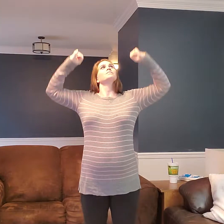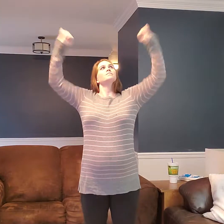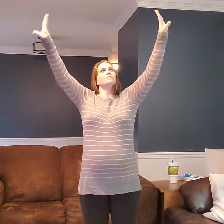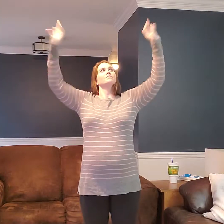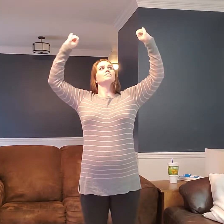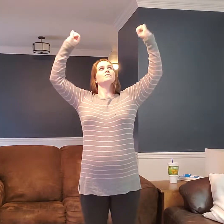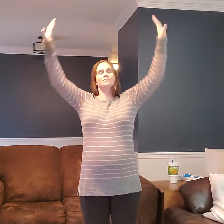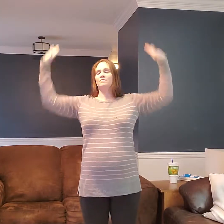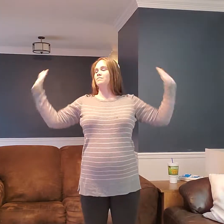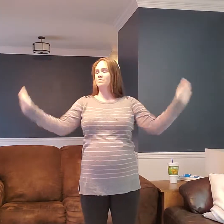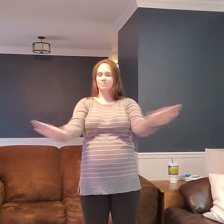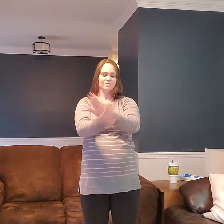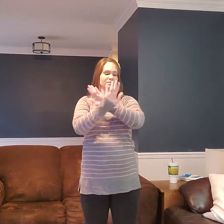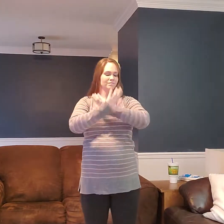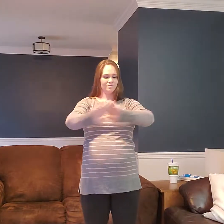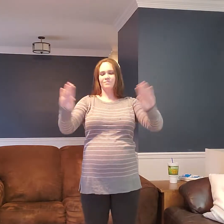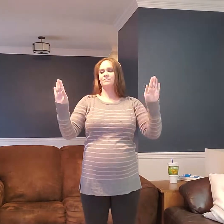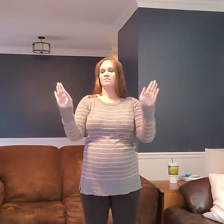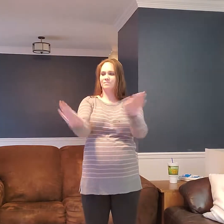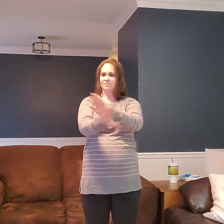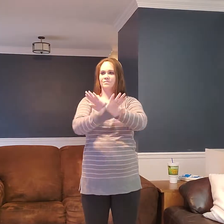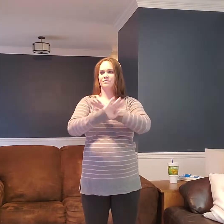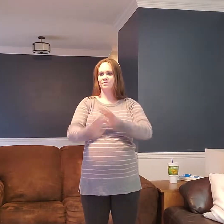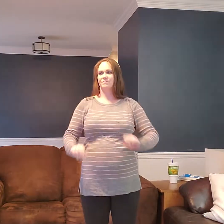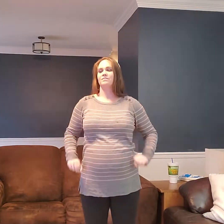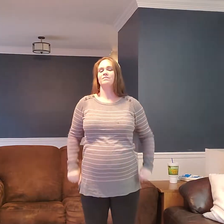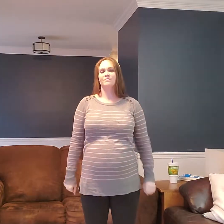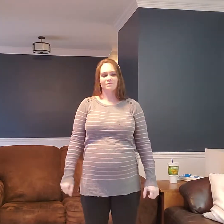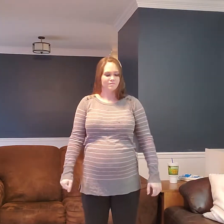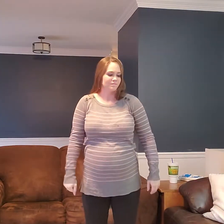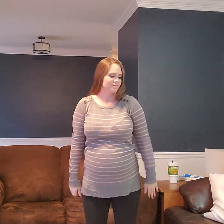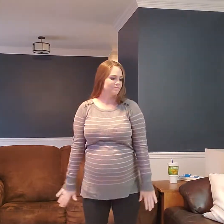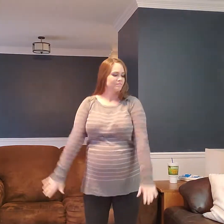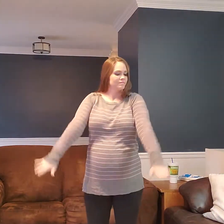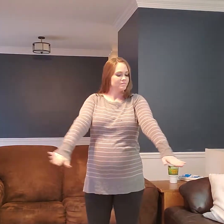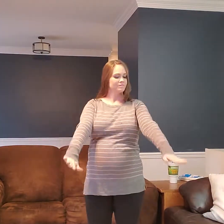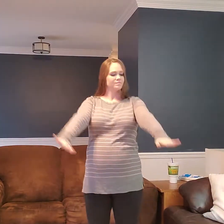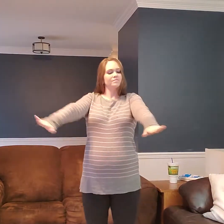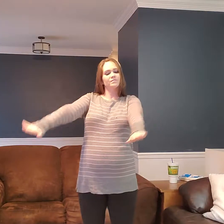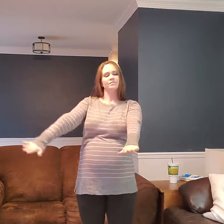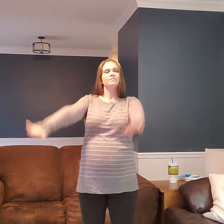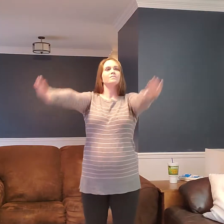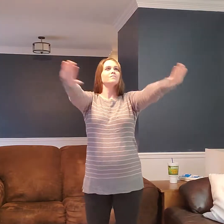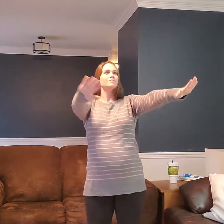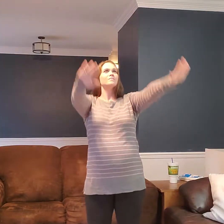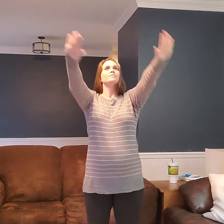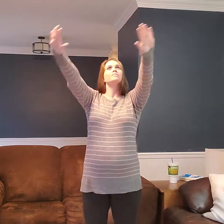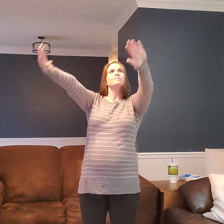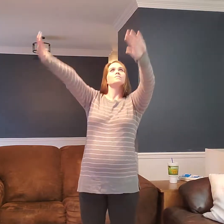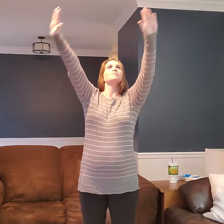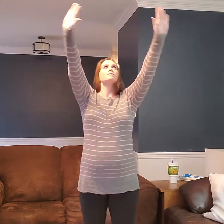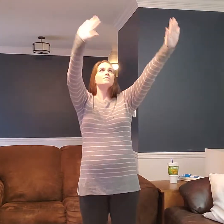within Protect me, be contained Cause you called me out on the grave